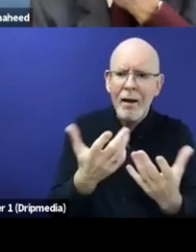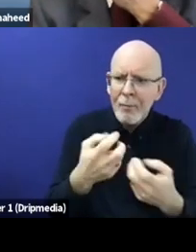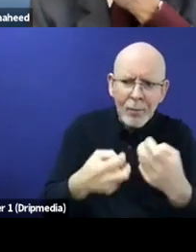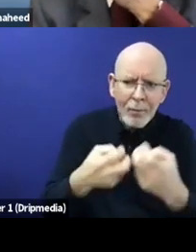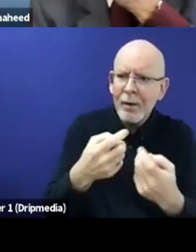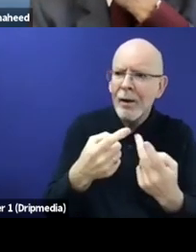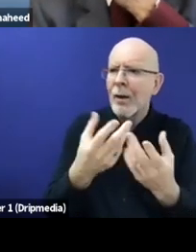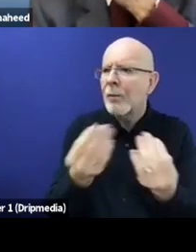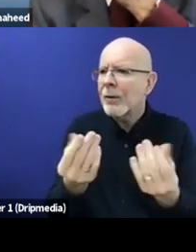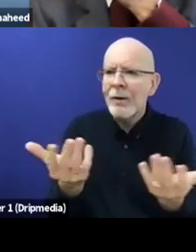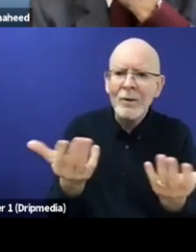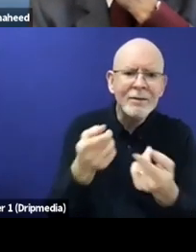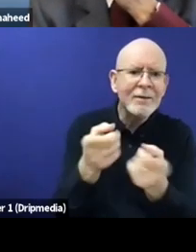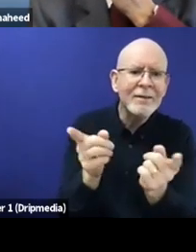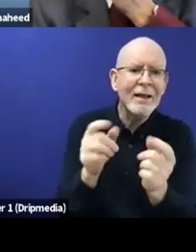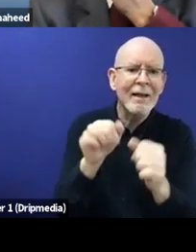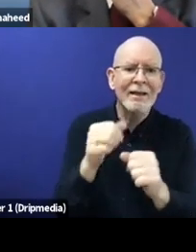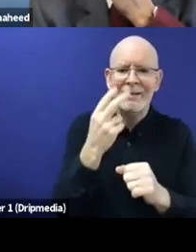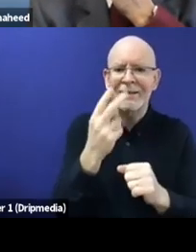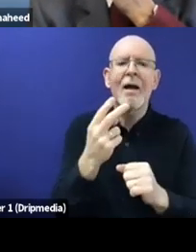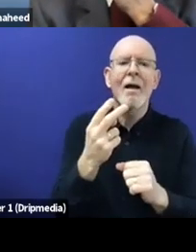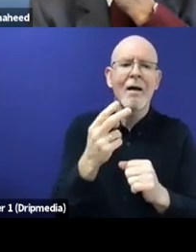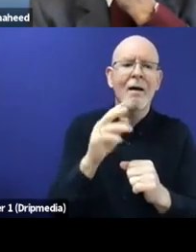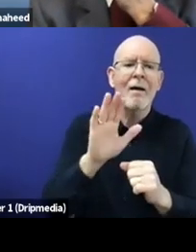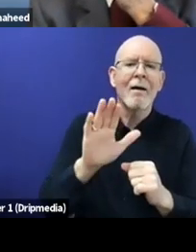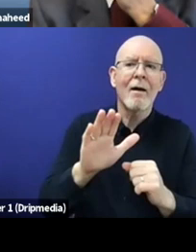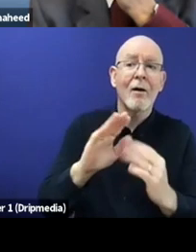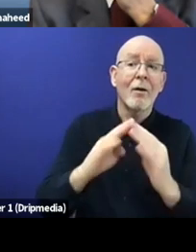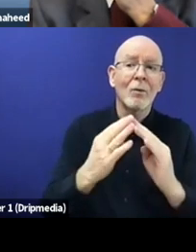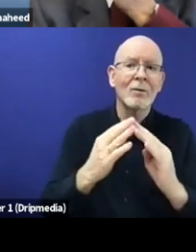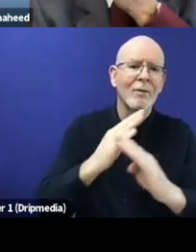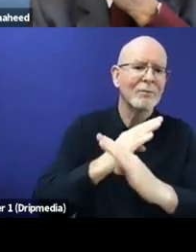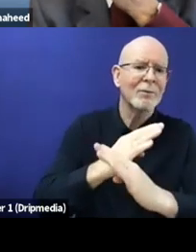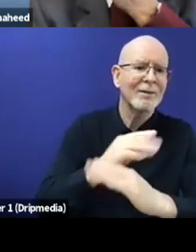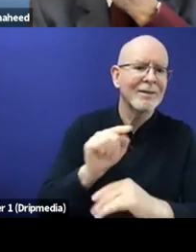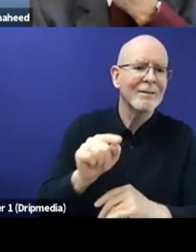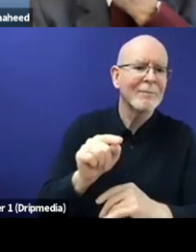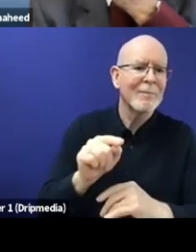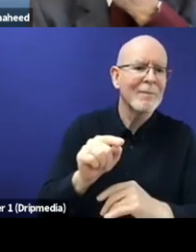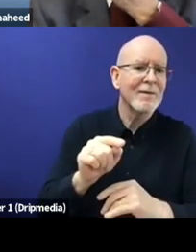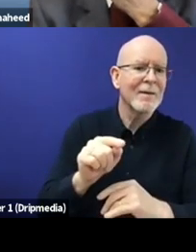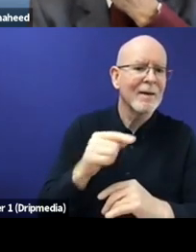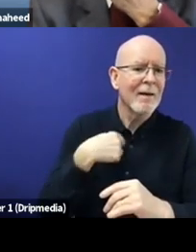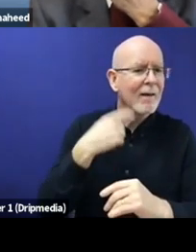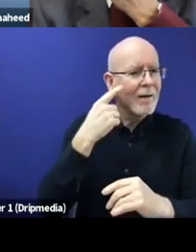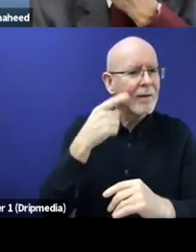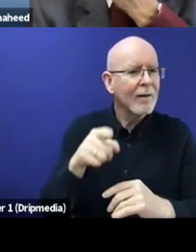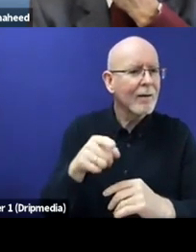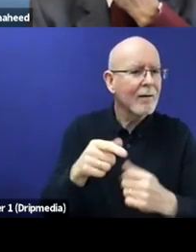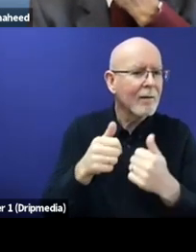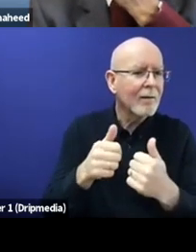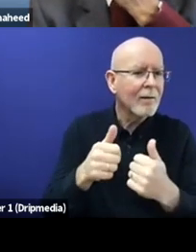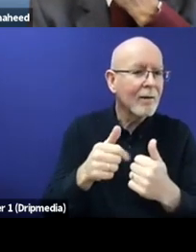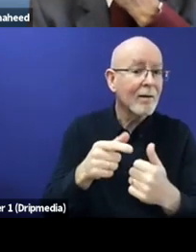I think there's a lot that we can do better and more. And there is a lot out there that can help anyone who is for the